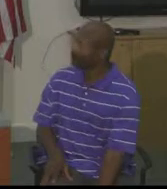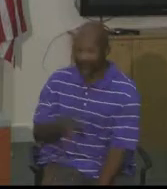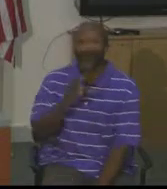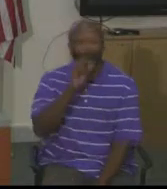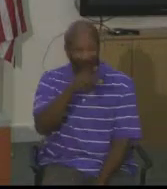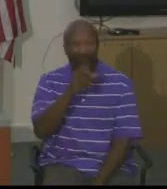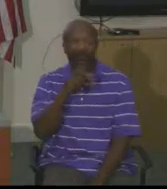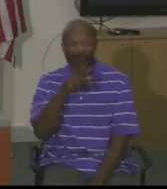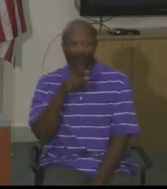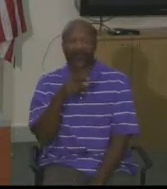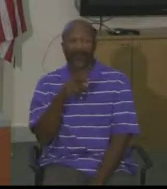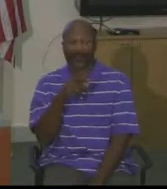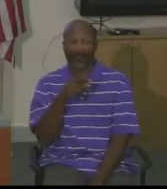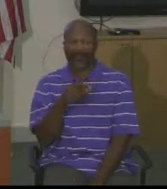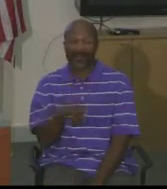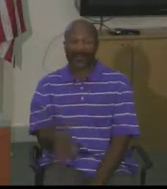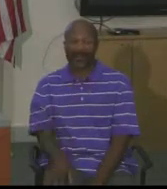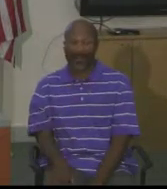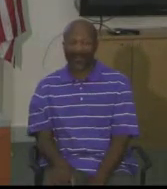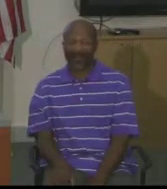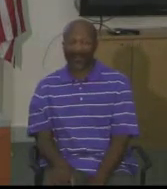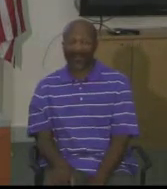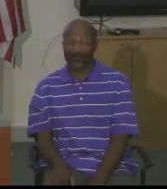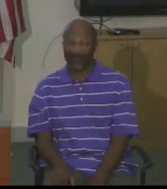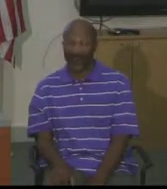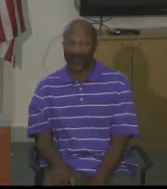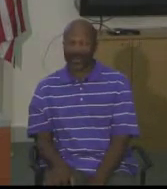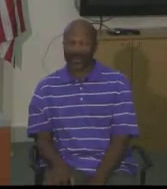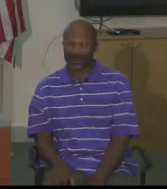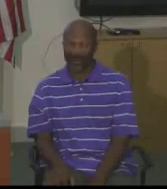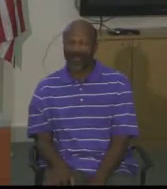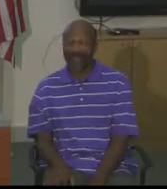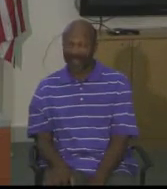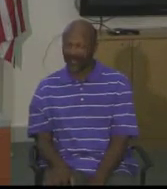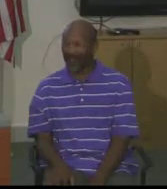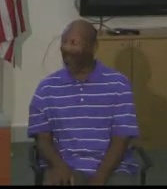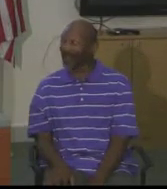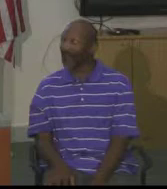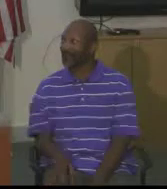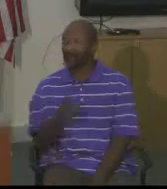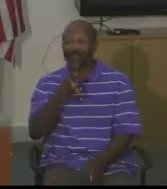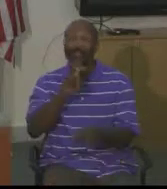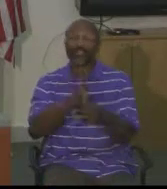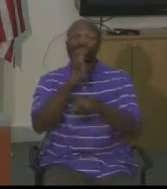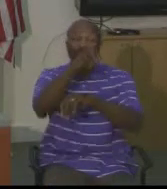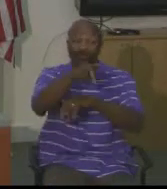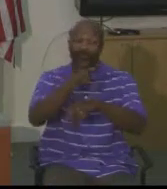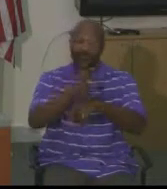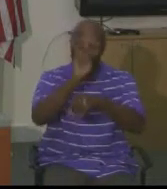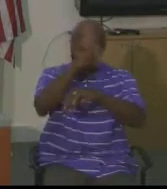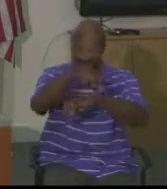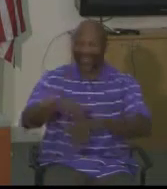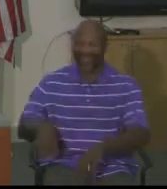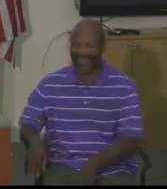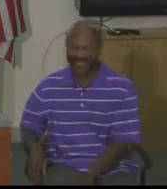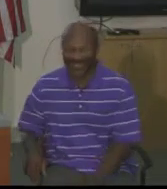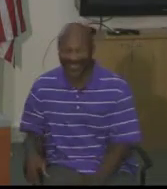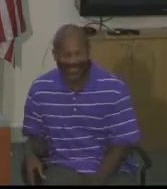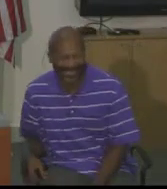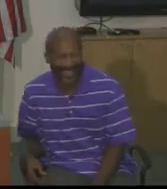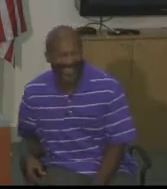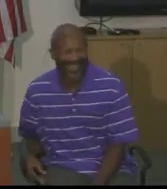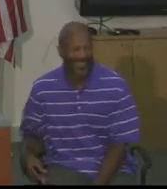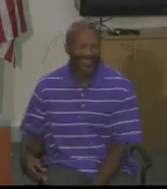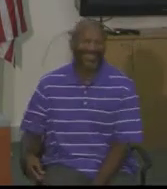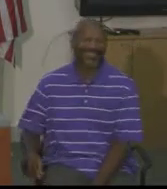going to go through it. Watch, see? Jump Yeah, ahead. memorize that. Jumped over the fence.